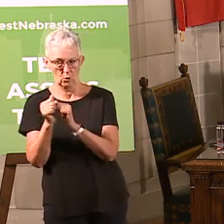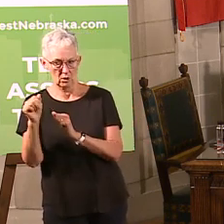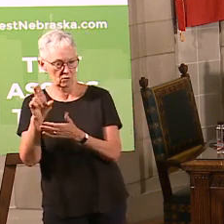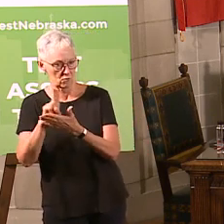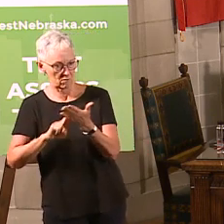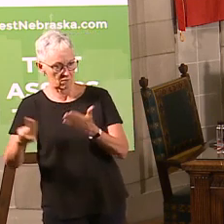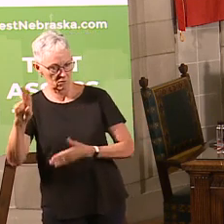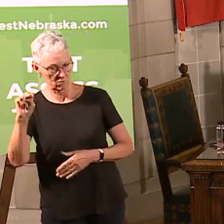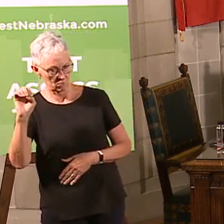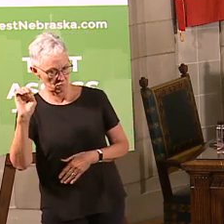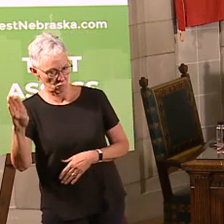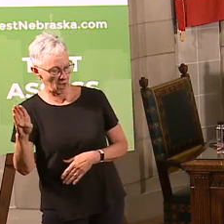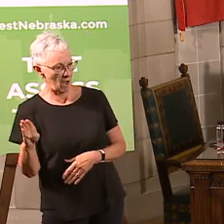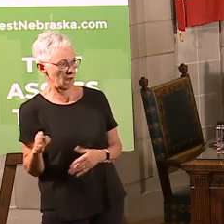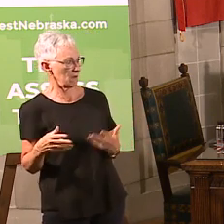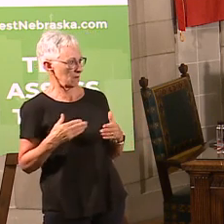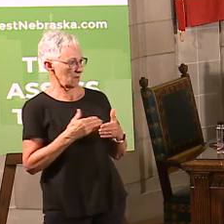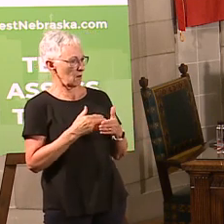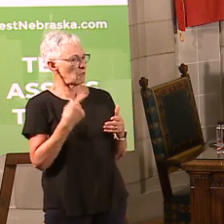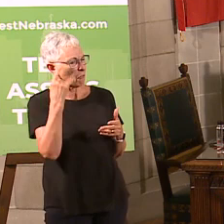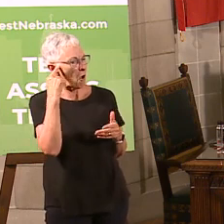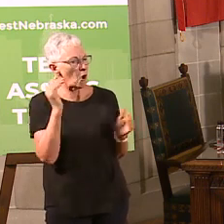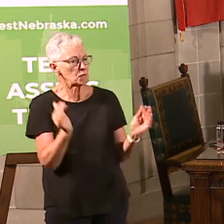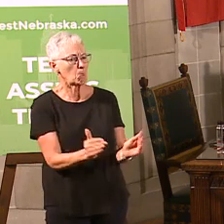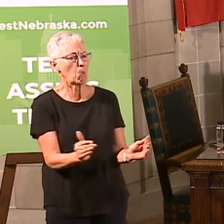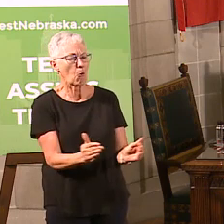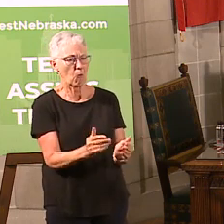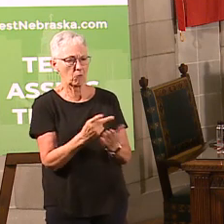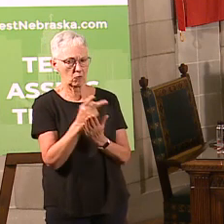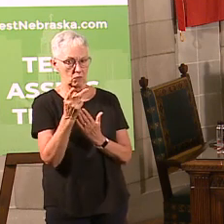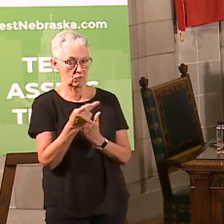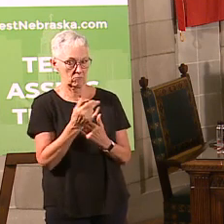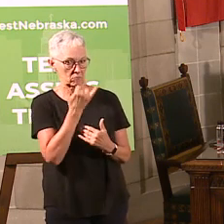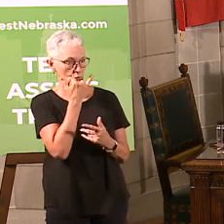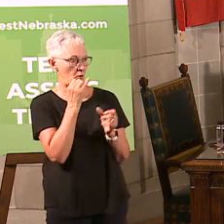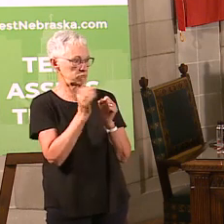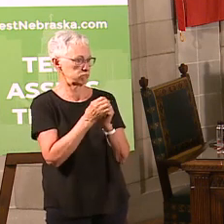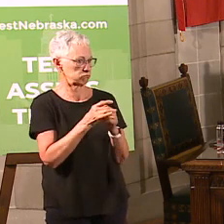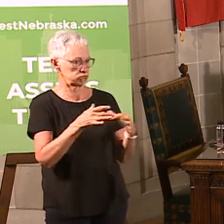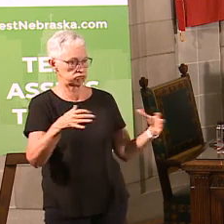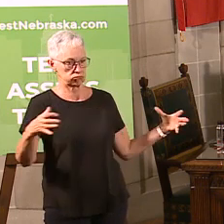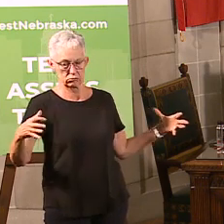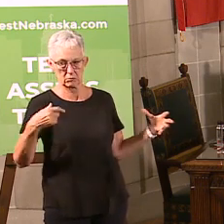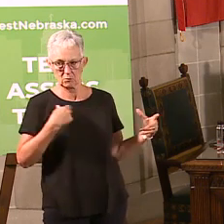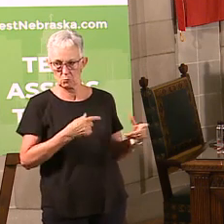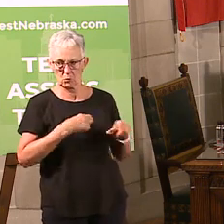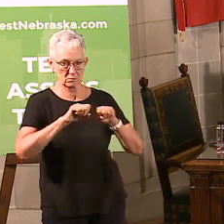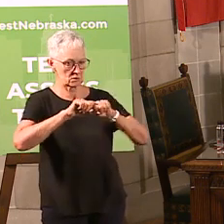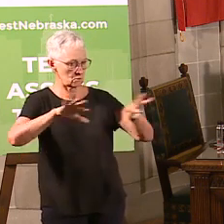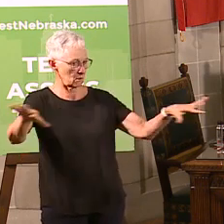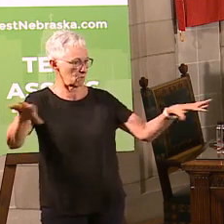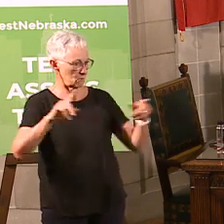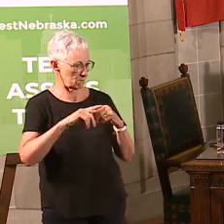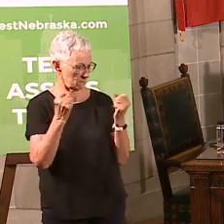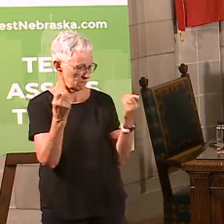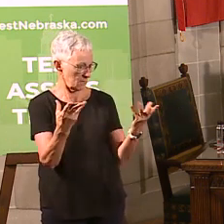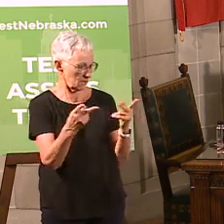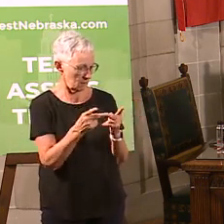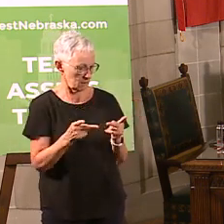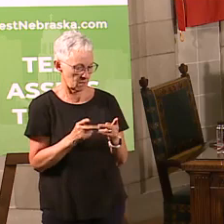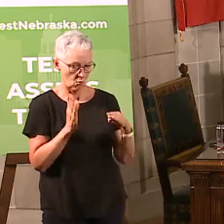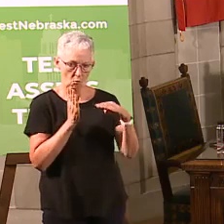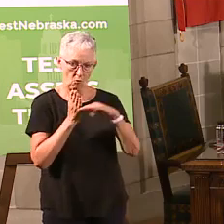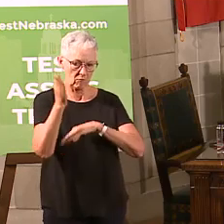over 160,000 gallons shipped that we're donating as a company from our employees and our shareholders and our owners. It's over almost $1 million